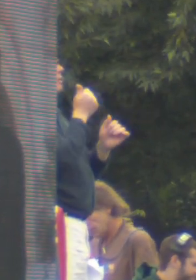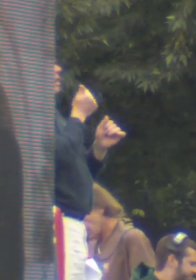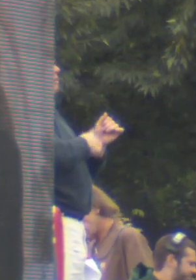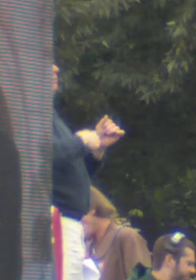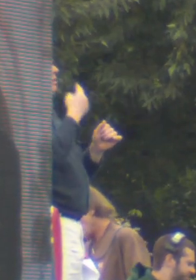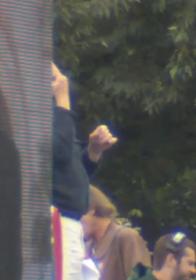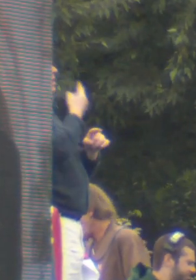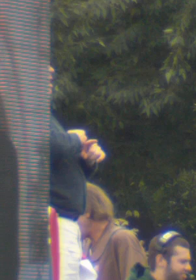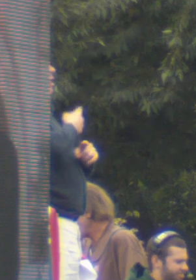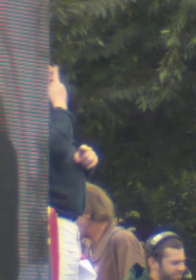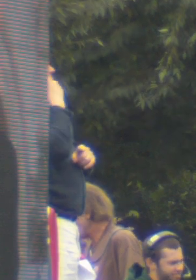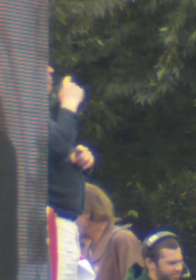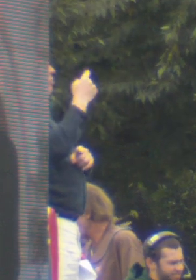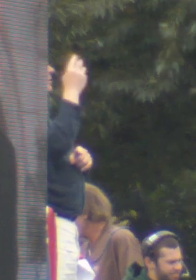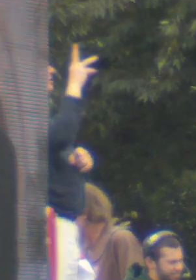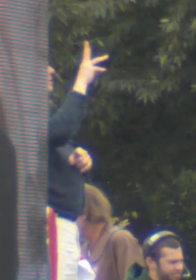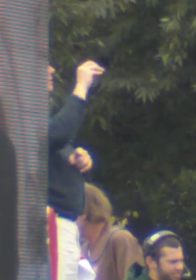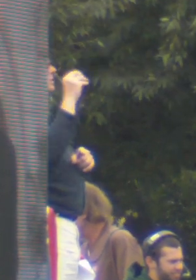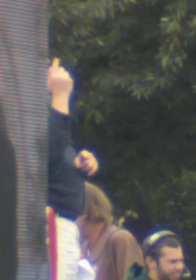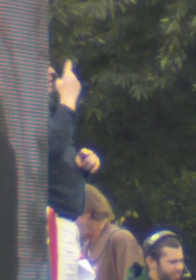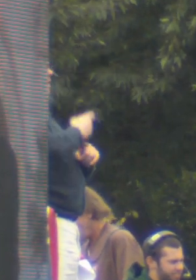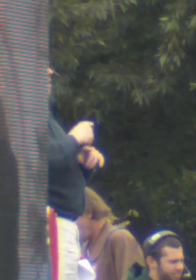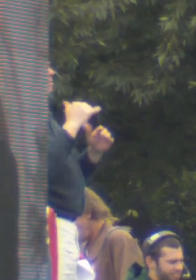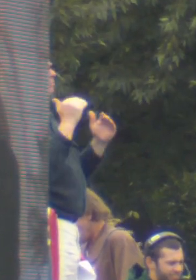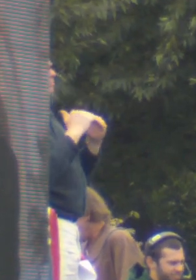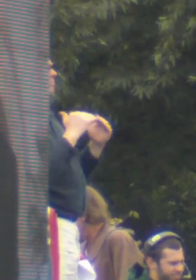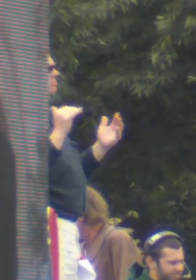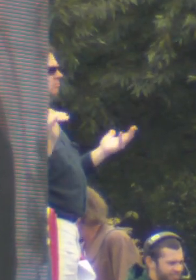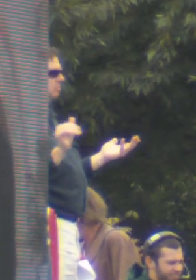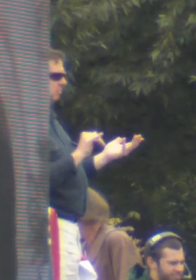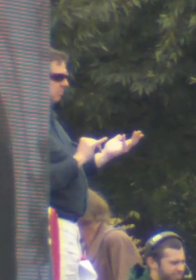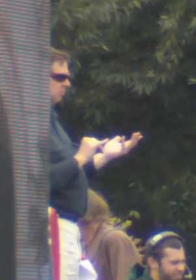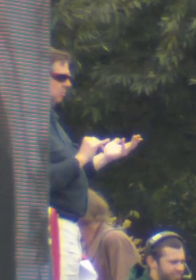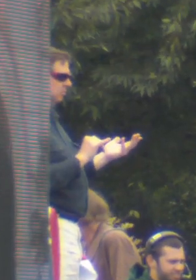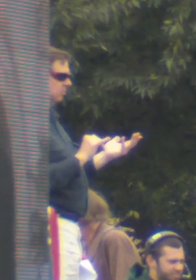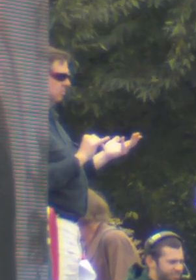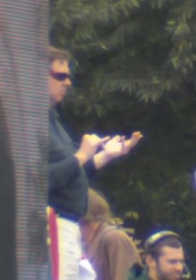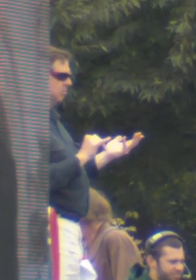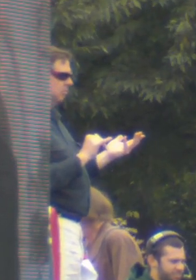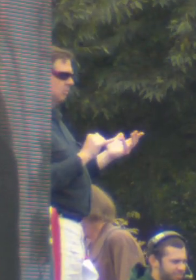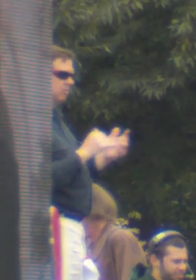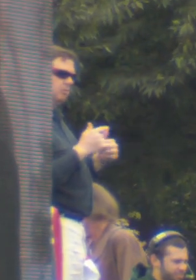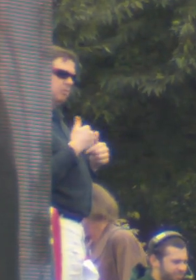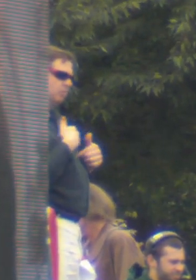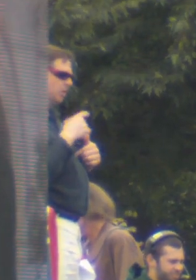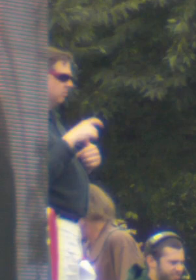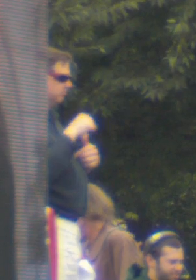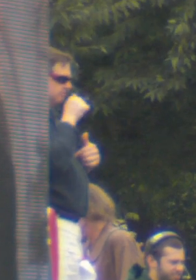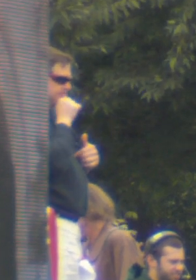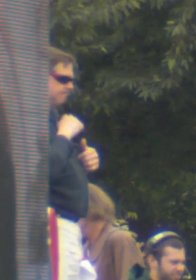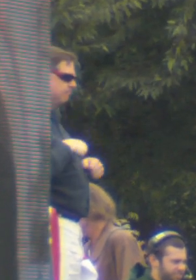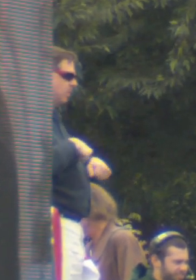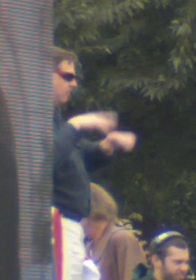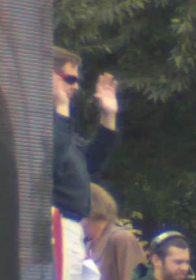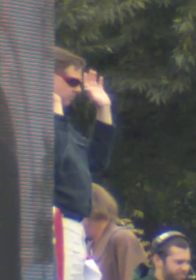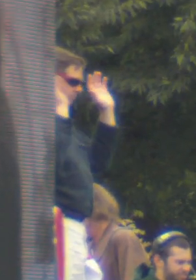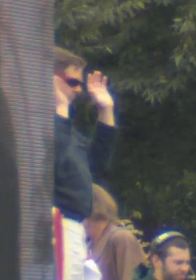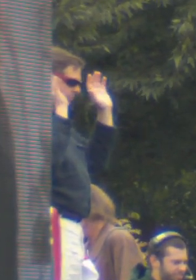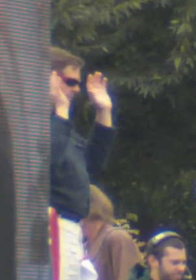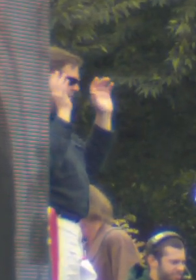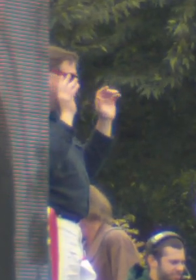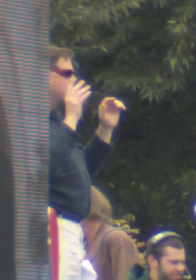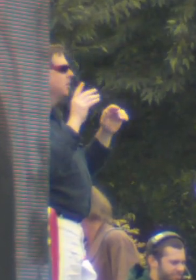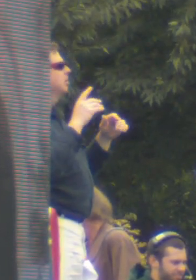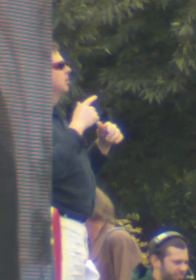every day for 60 days. Eventually, we were forced to capitulate, and I, sick